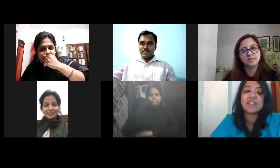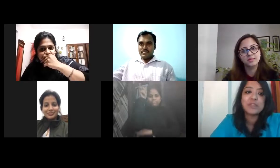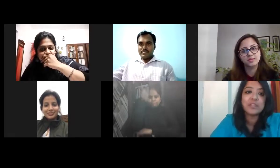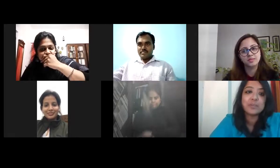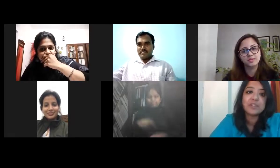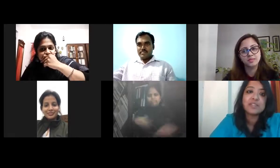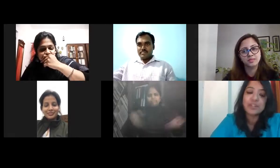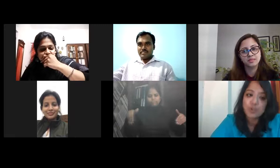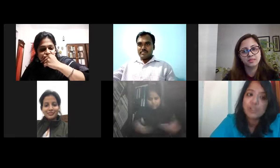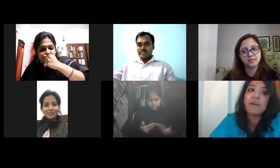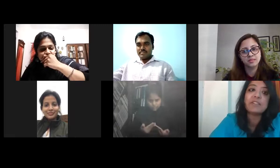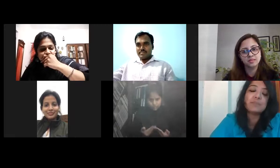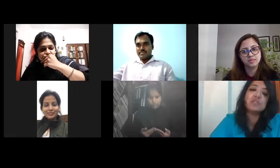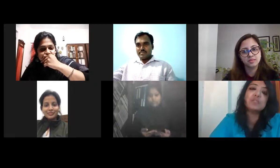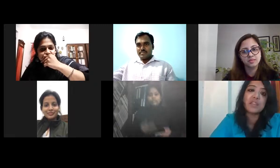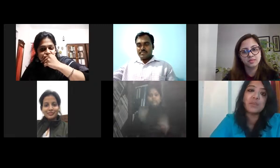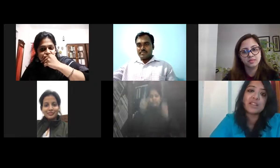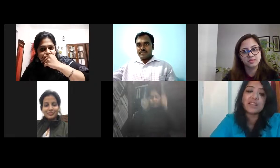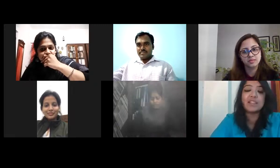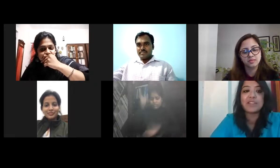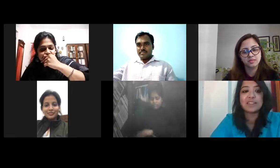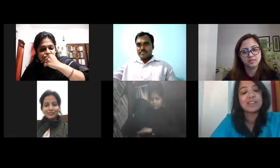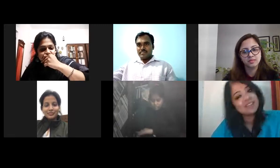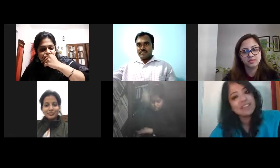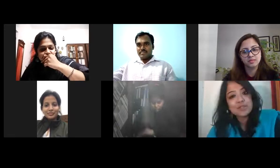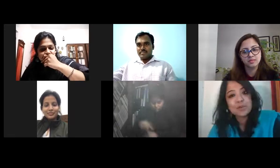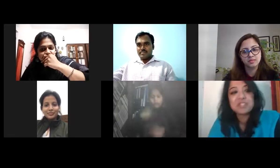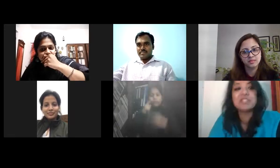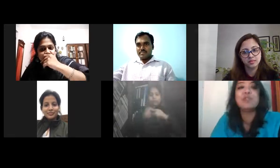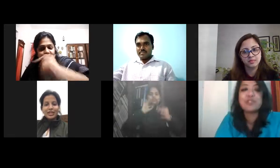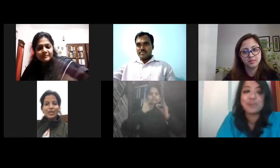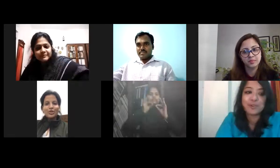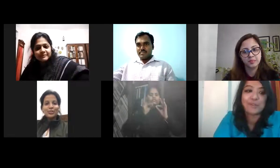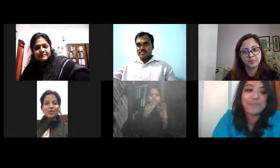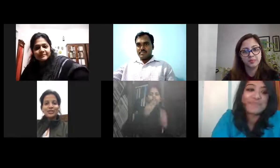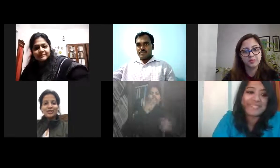presenters and to the interpreters and to all the participants who stayed with us and interacted. Thank you so much. See you all Thank you. tomorrow.